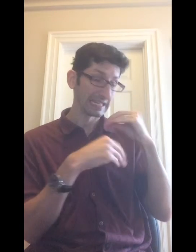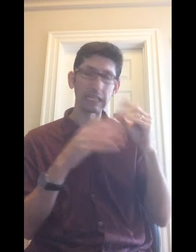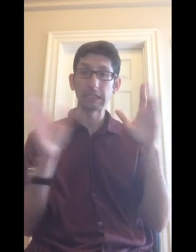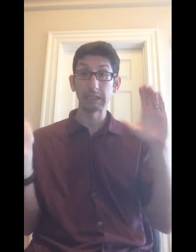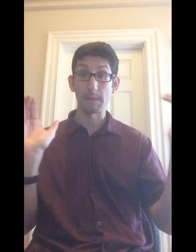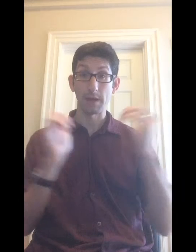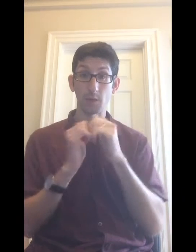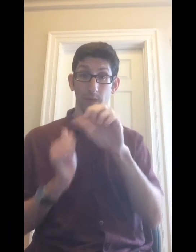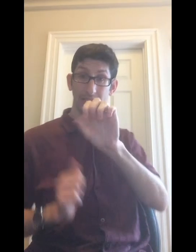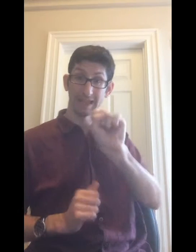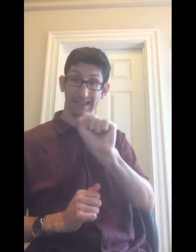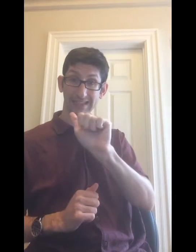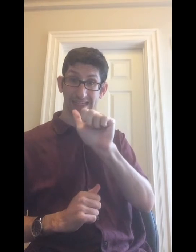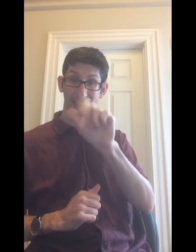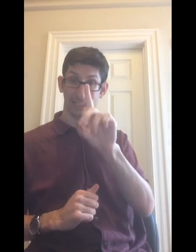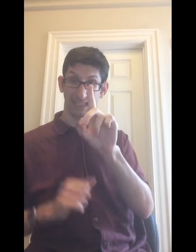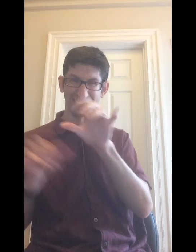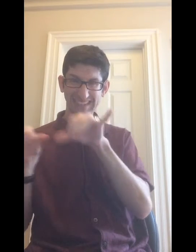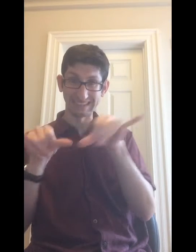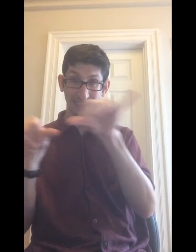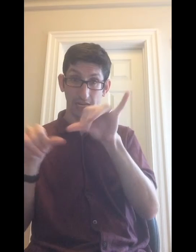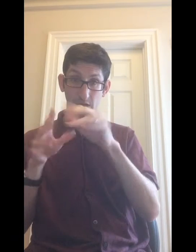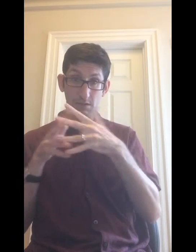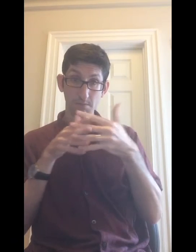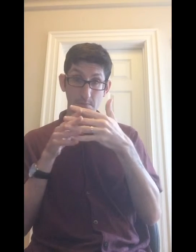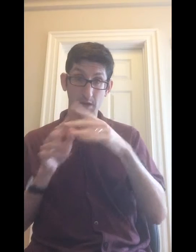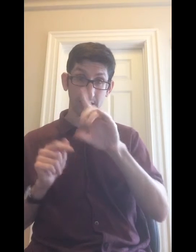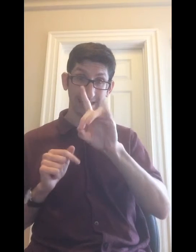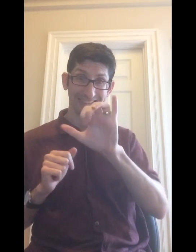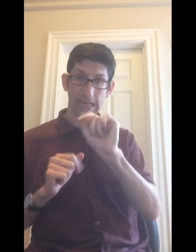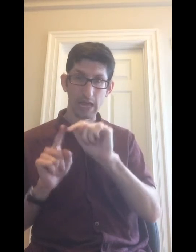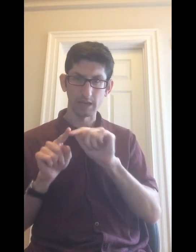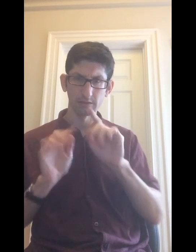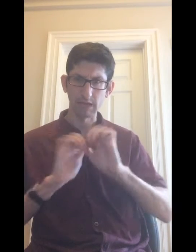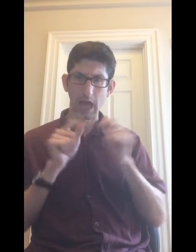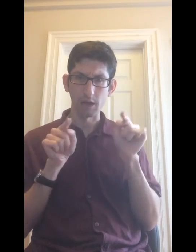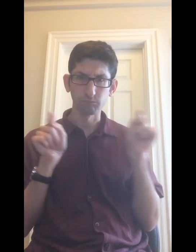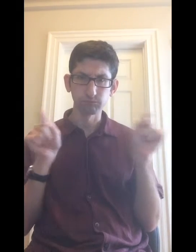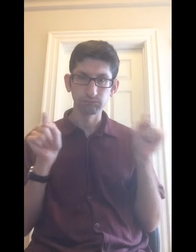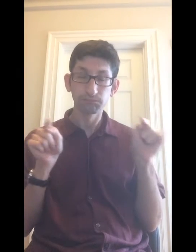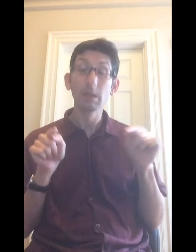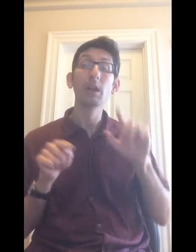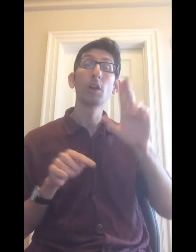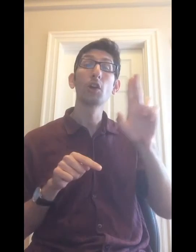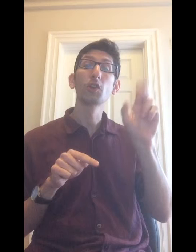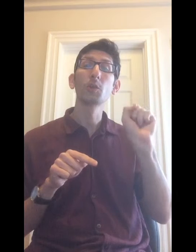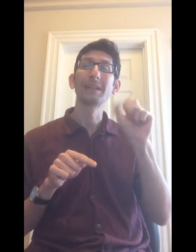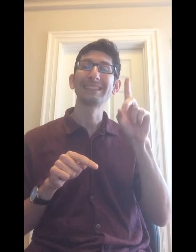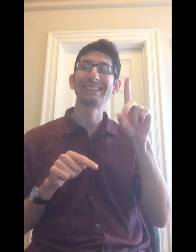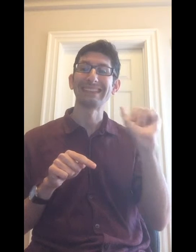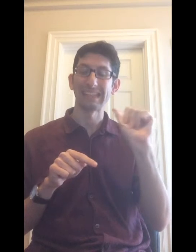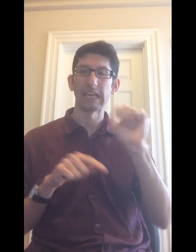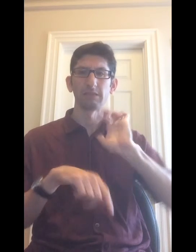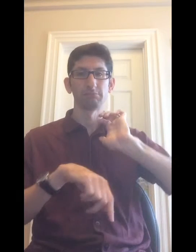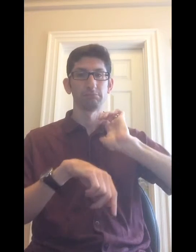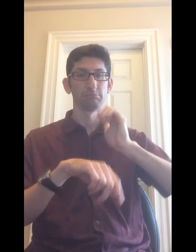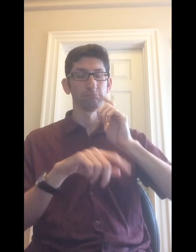diet? Well, USDA has prescribed a balanced diet, is what they call, as you can see here